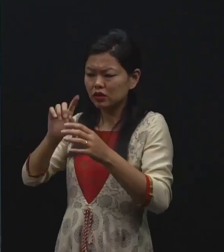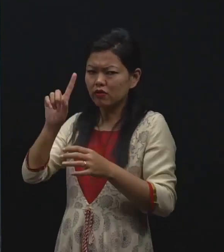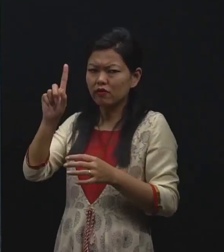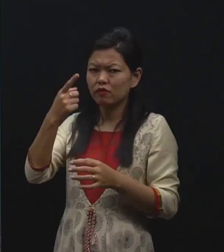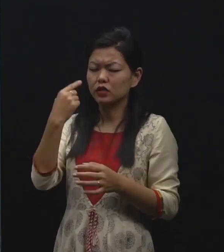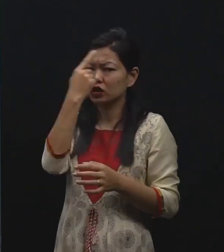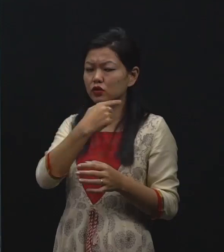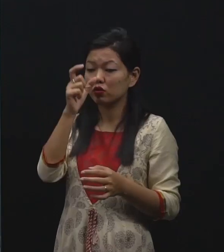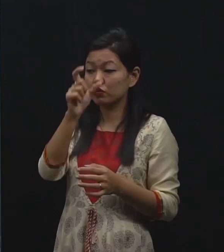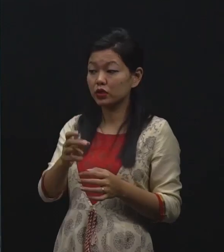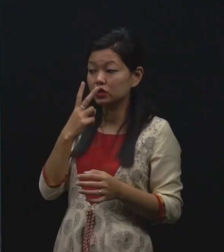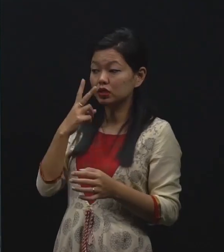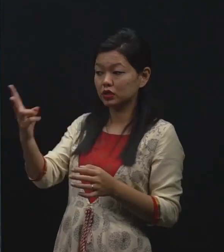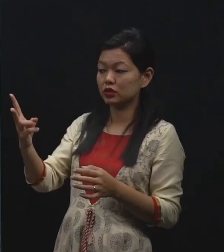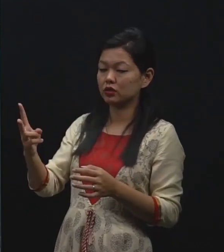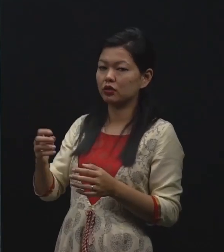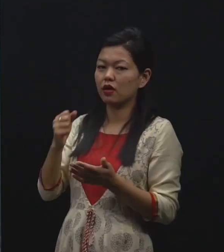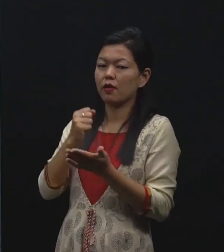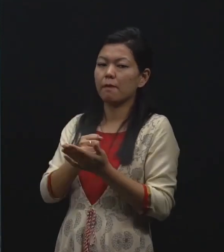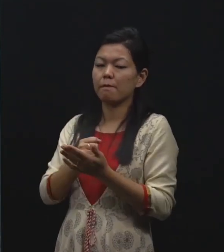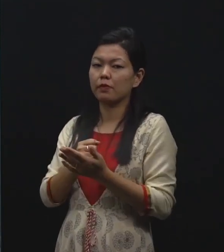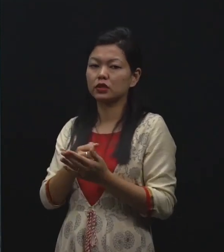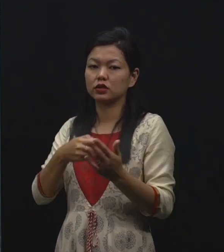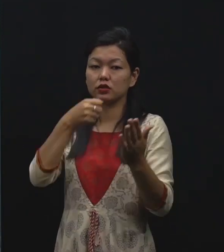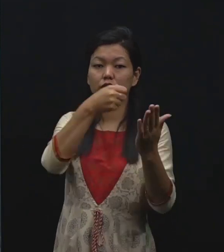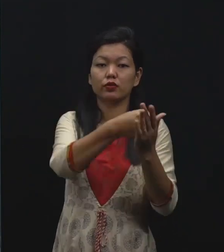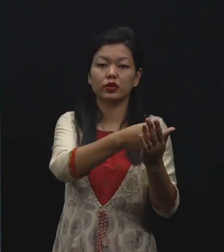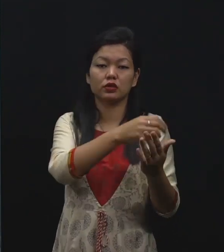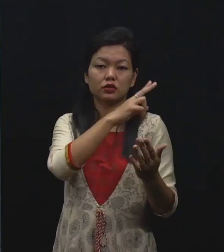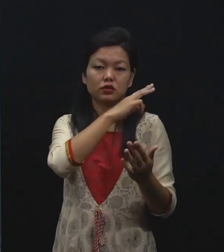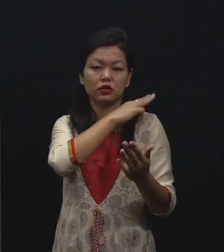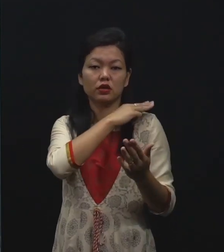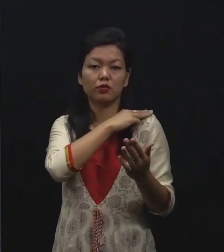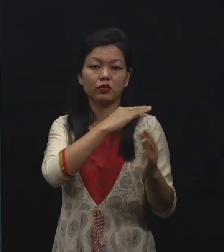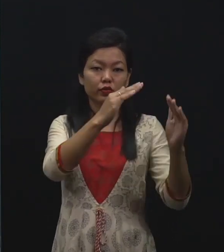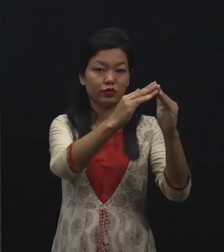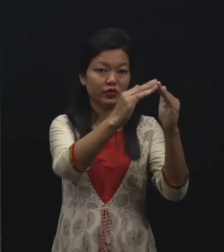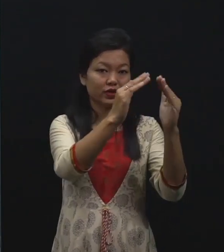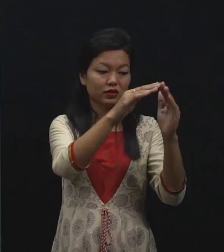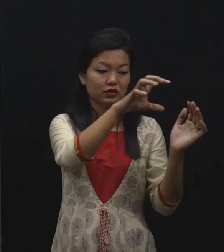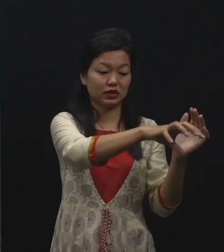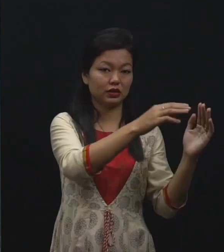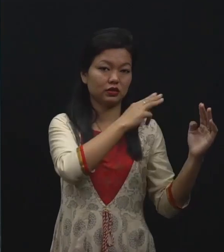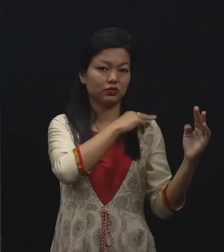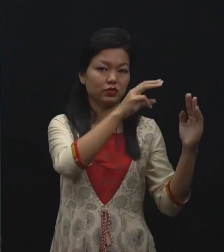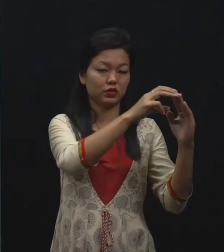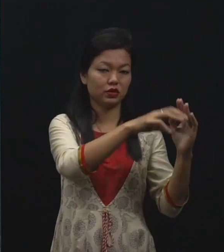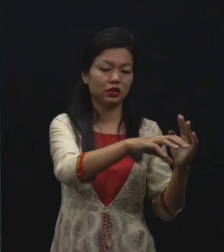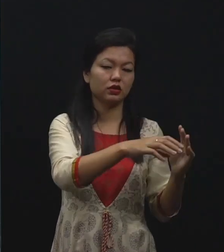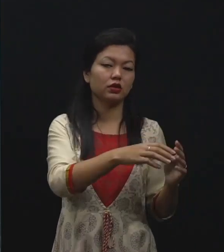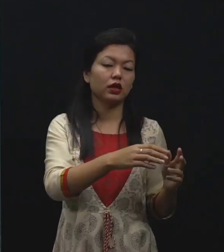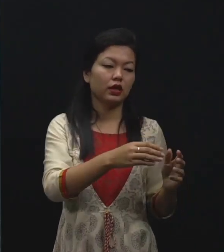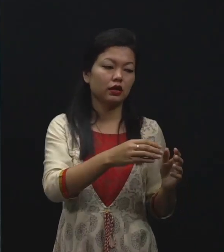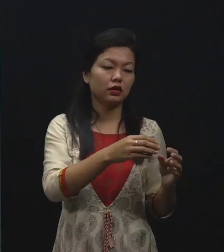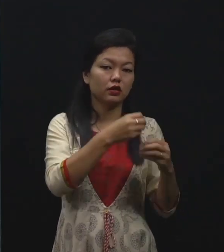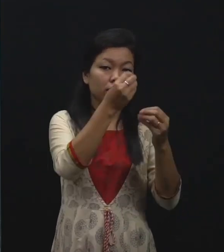he does, what he or she does, they are the first person who must have witnessed the incident, or they are the first person who have